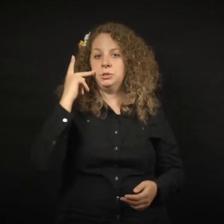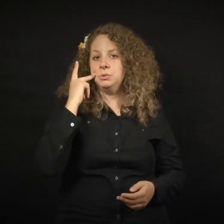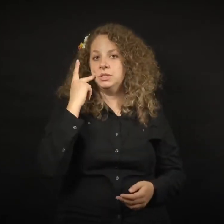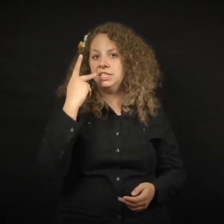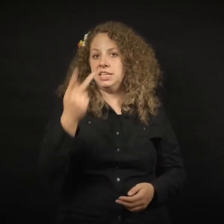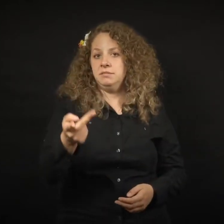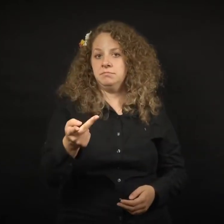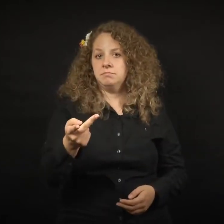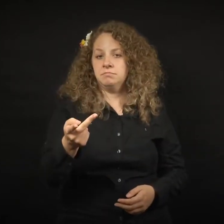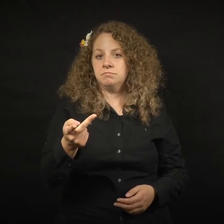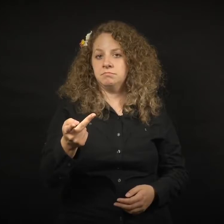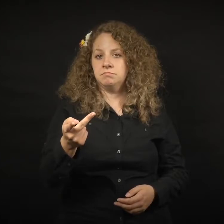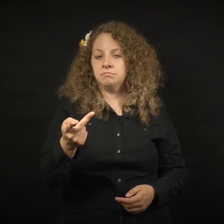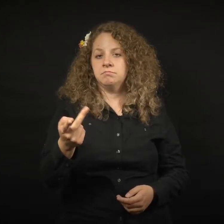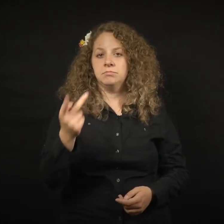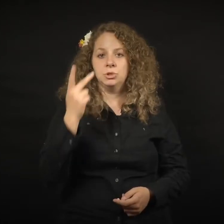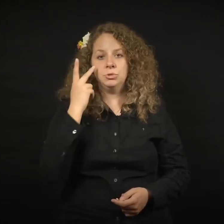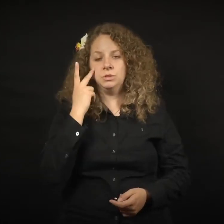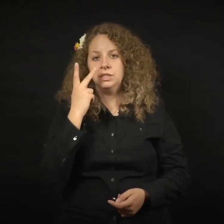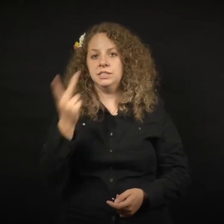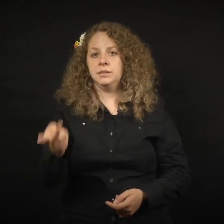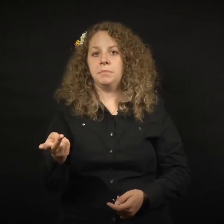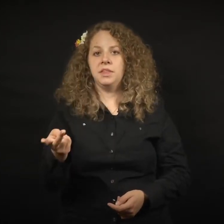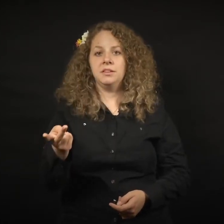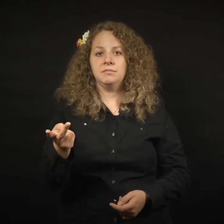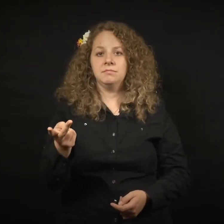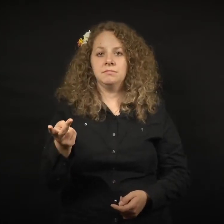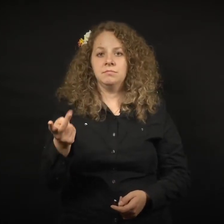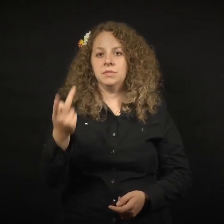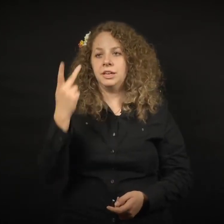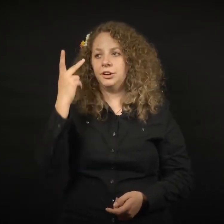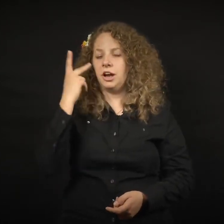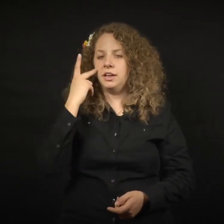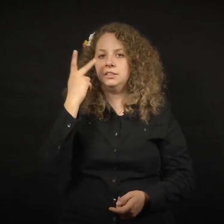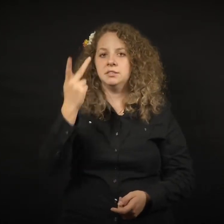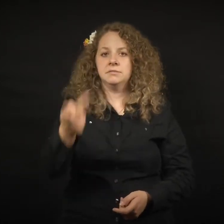You see. To see something. Like your eyes.